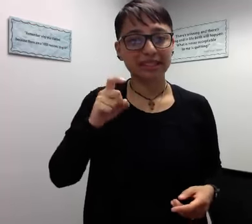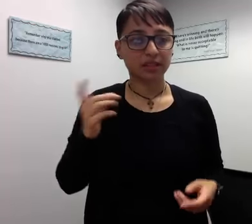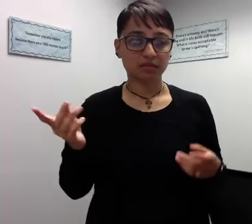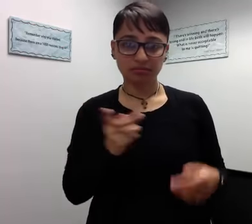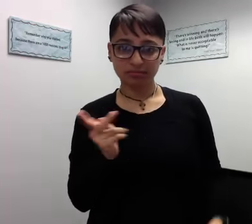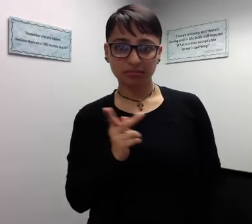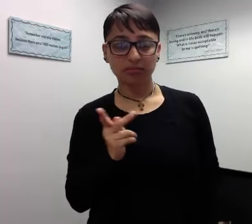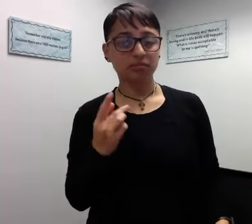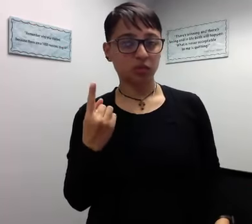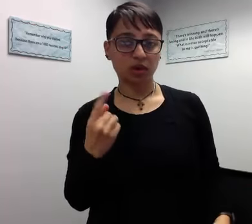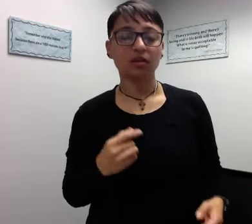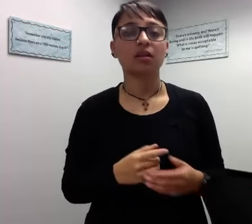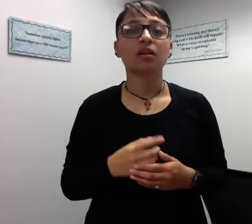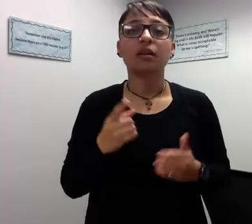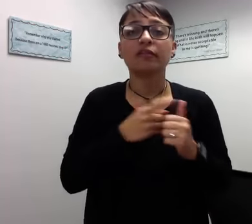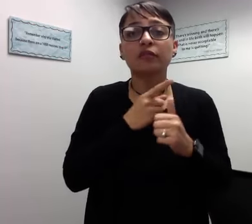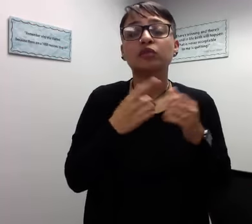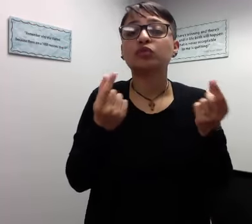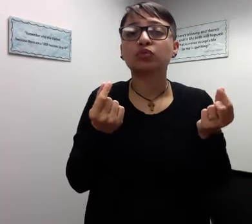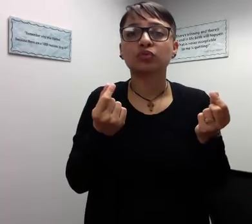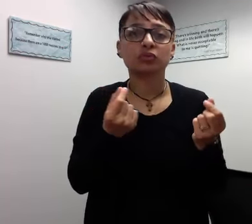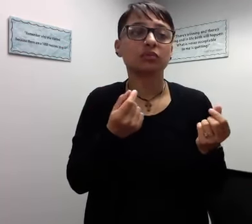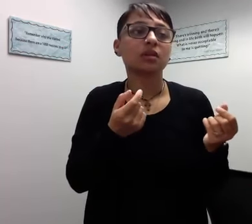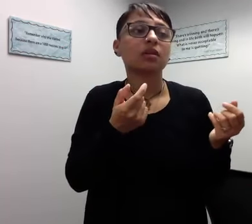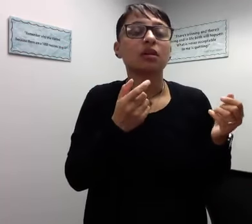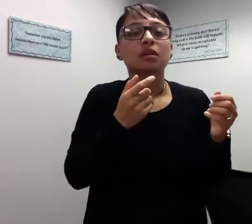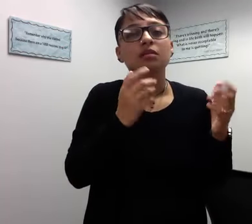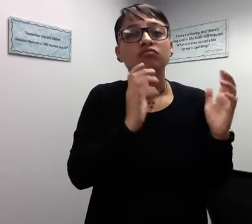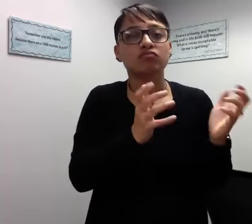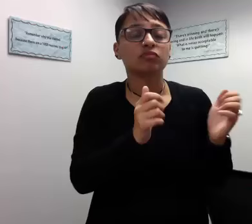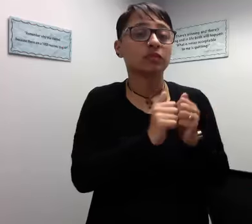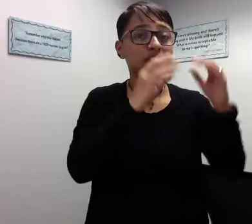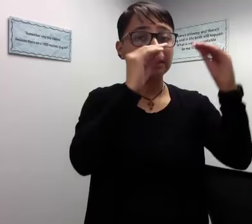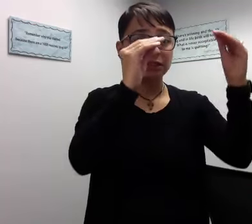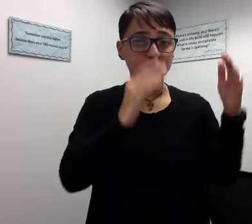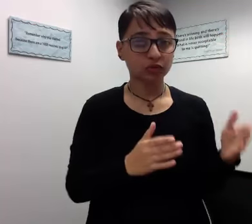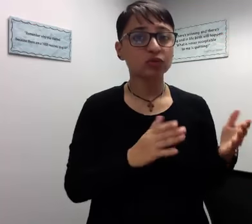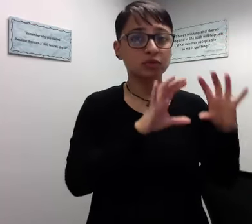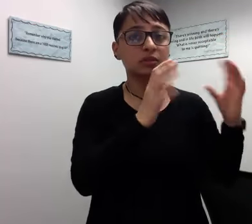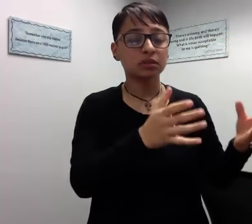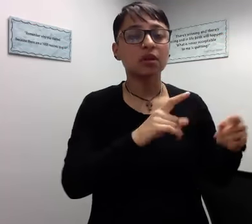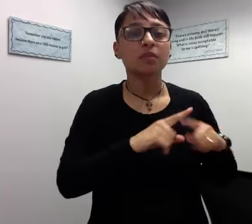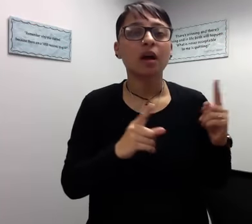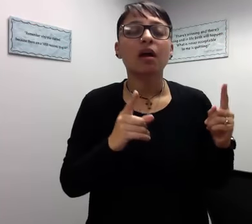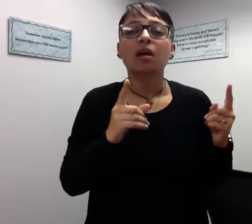to talk to the teachers. But make sure you've documented your concerns. Write